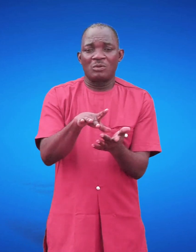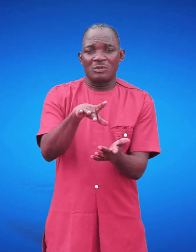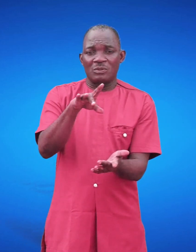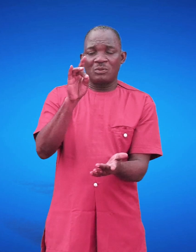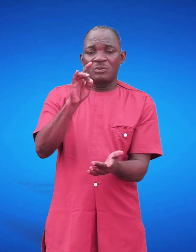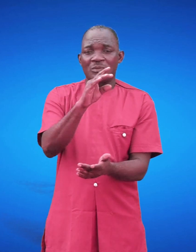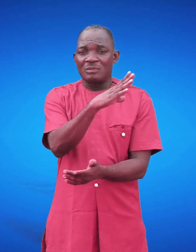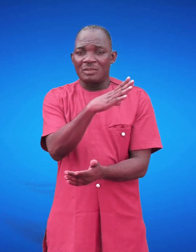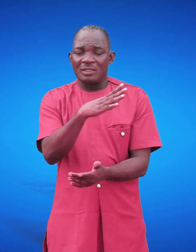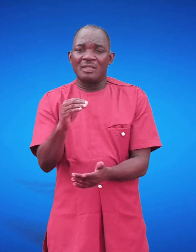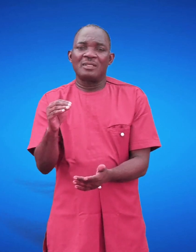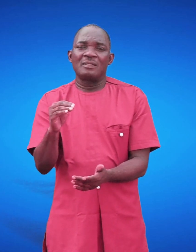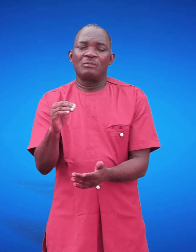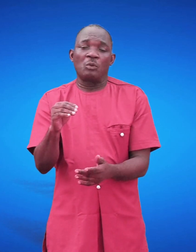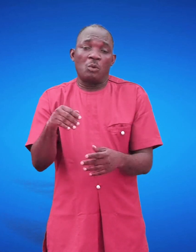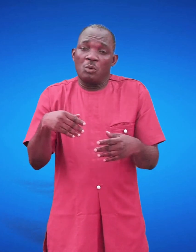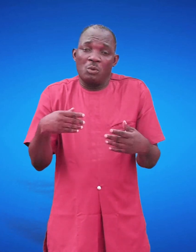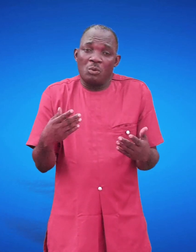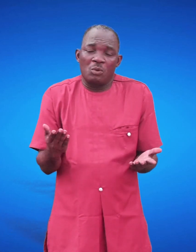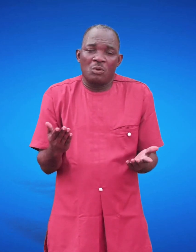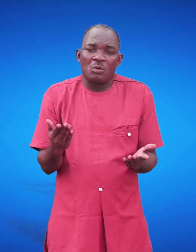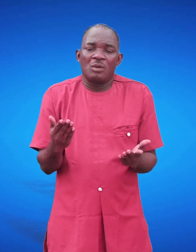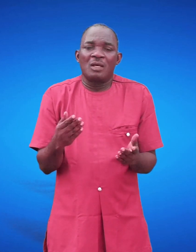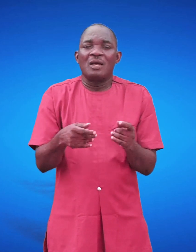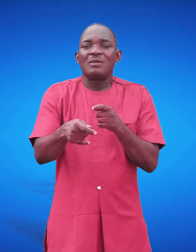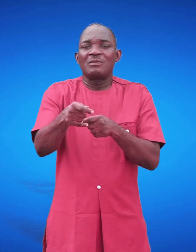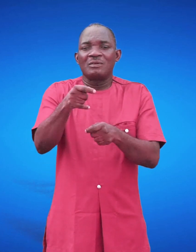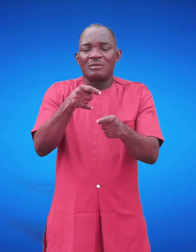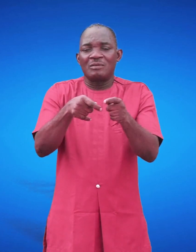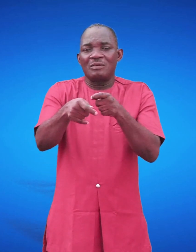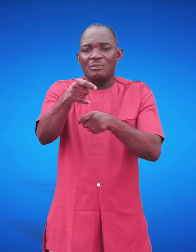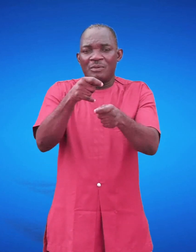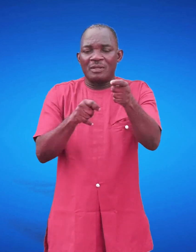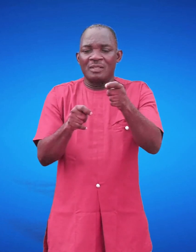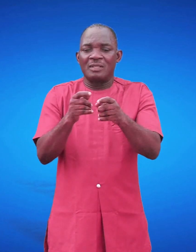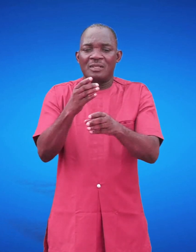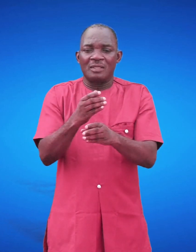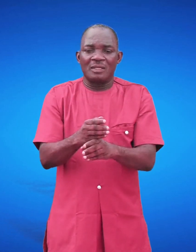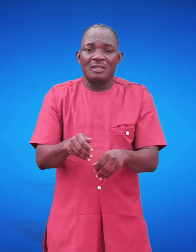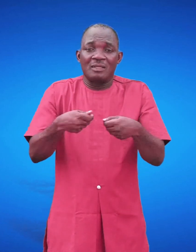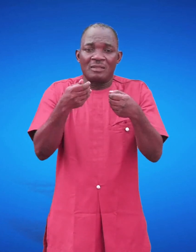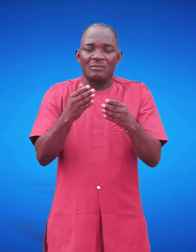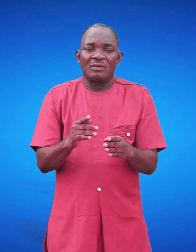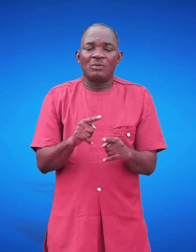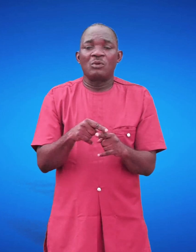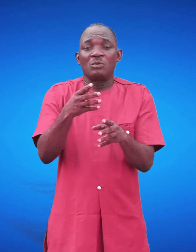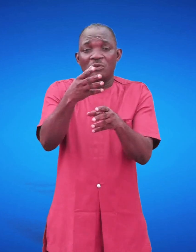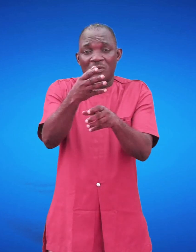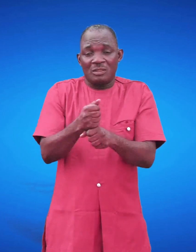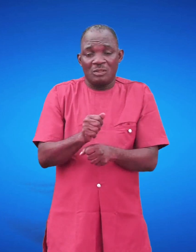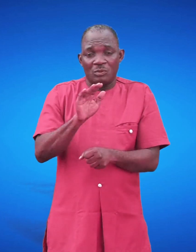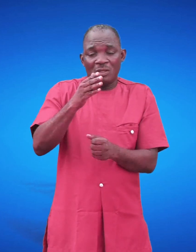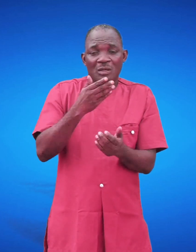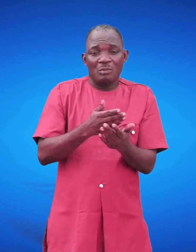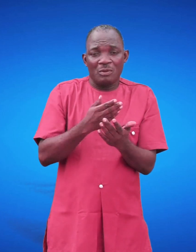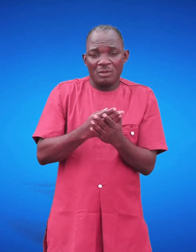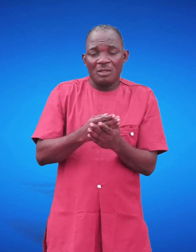and or replace a caregiver to receive your grant on